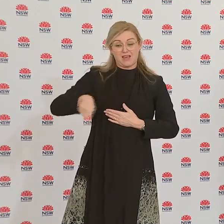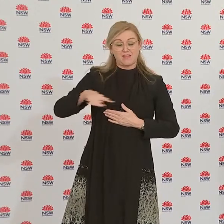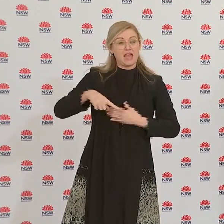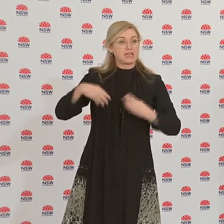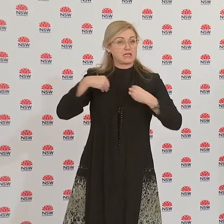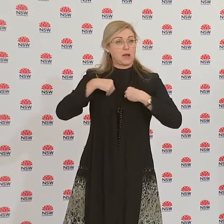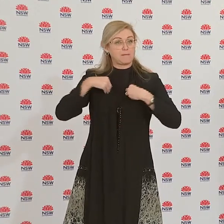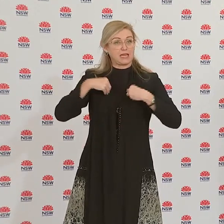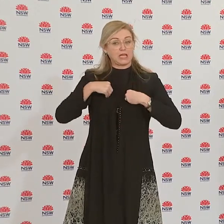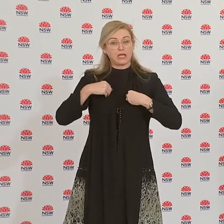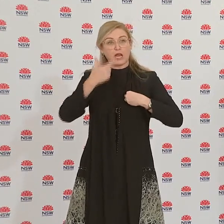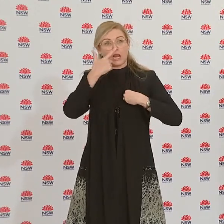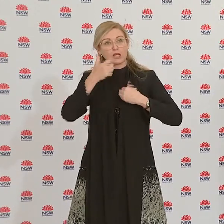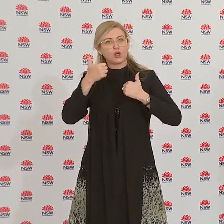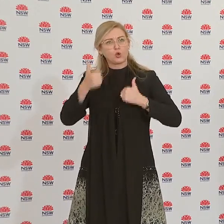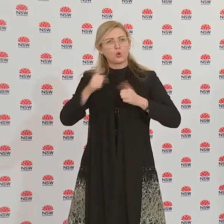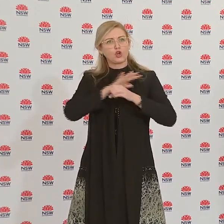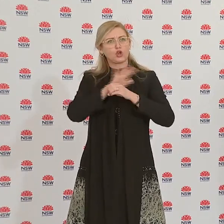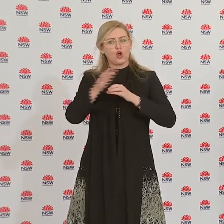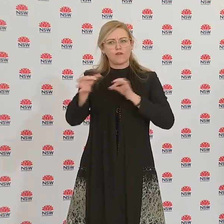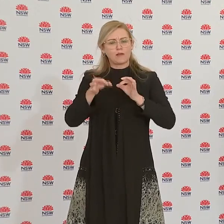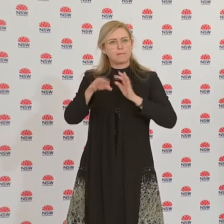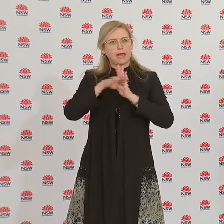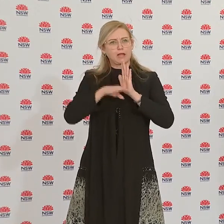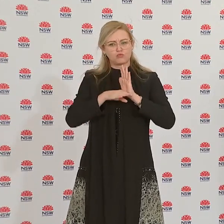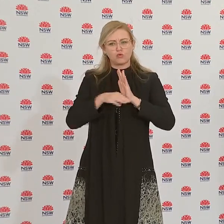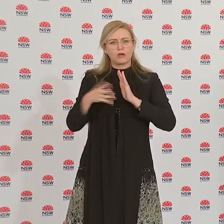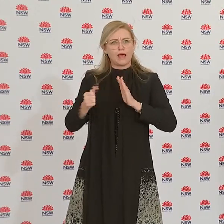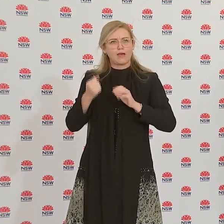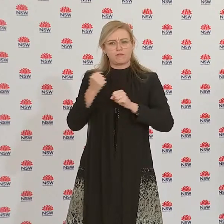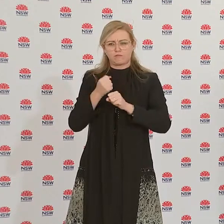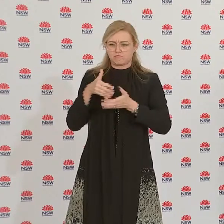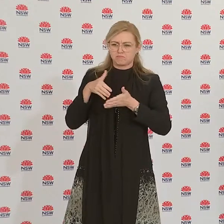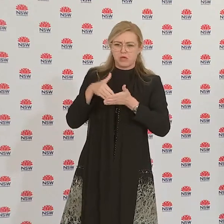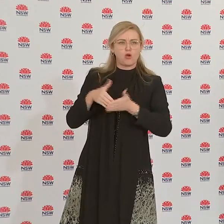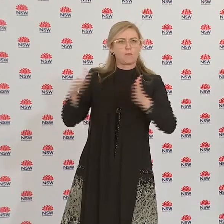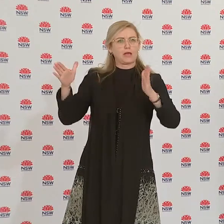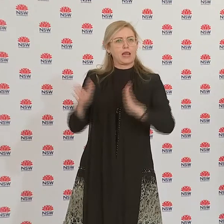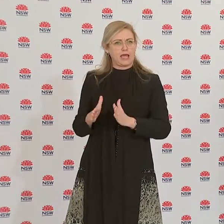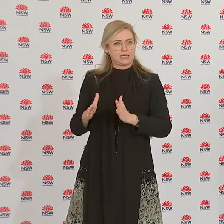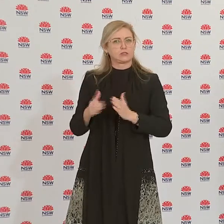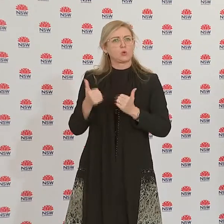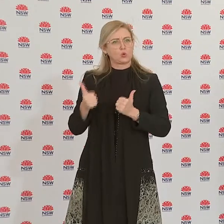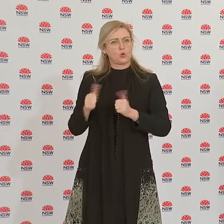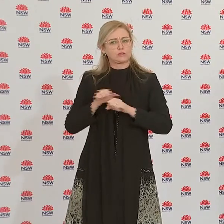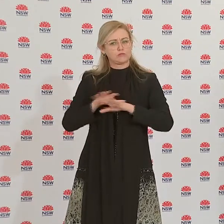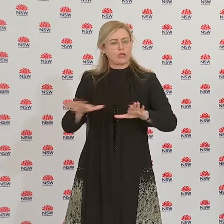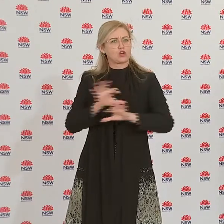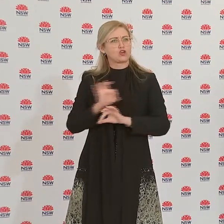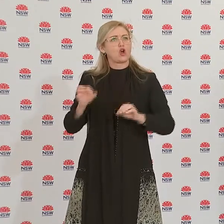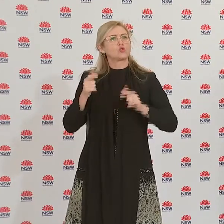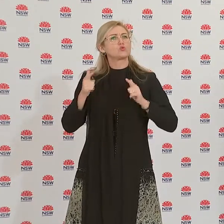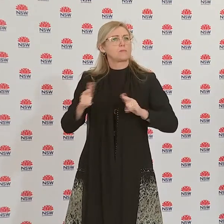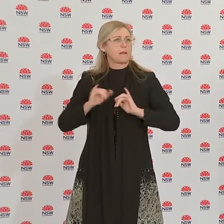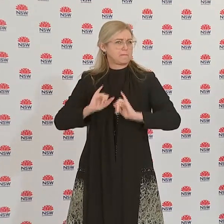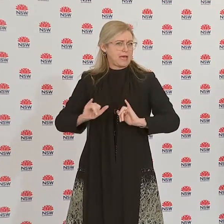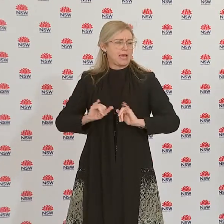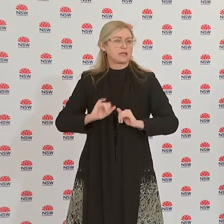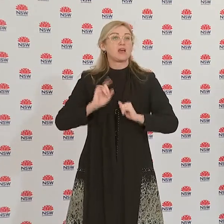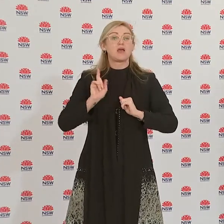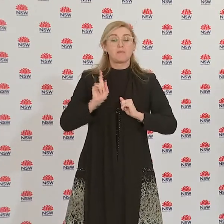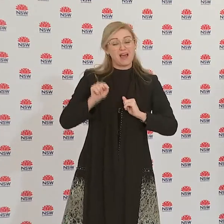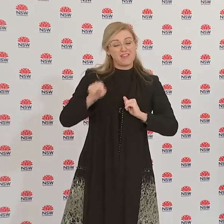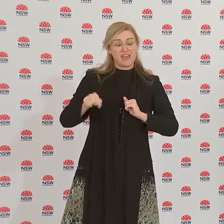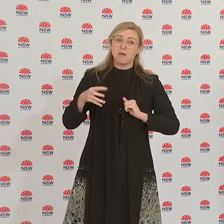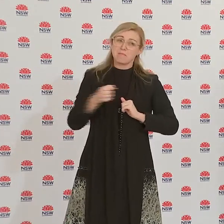to large numbers of cases, but they're obviously complex because we need to keep those workplaces operational, and we need to